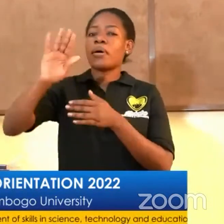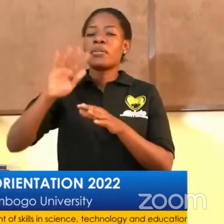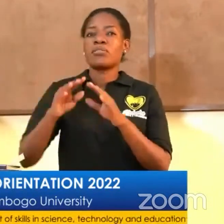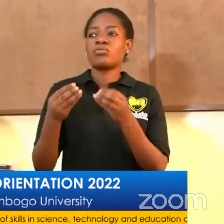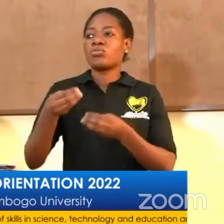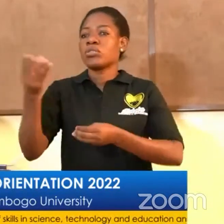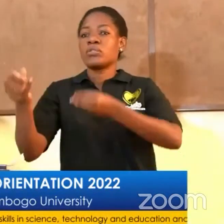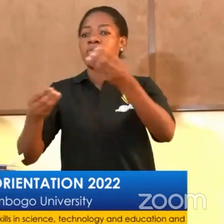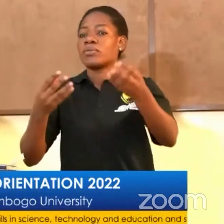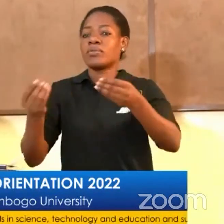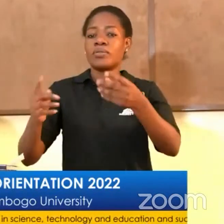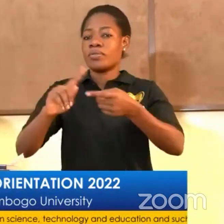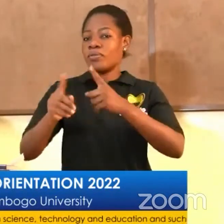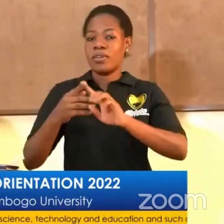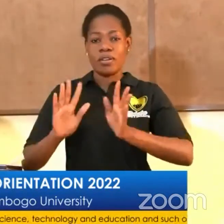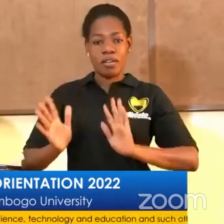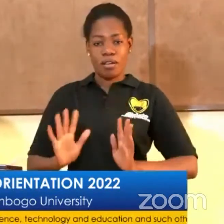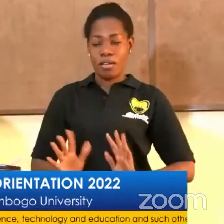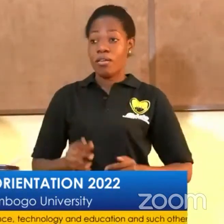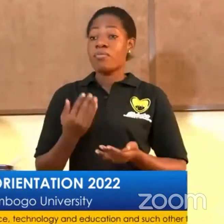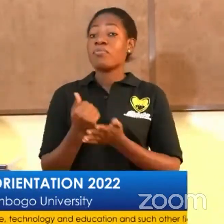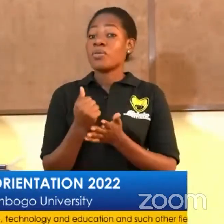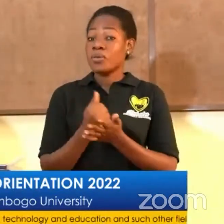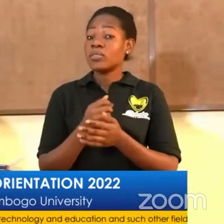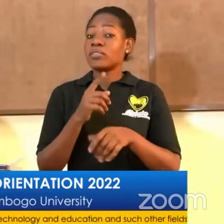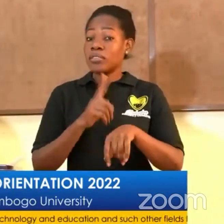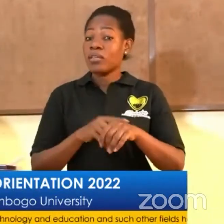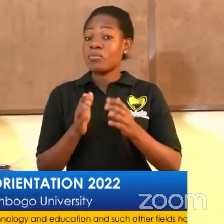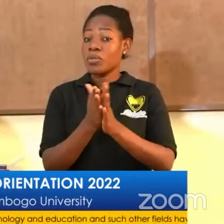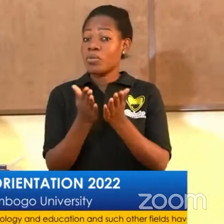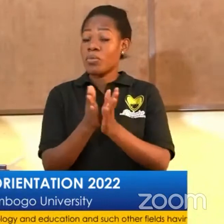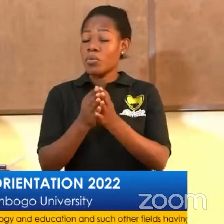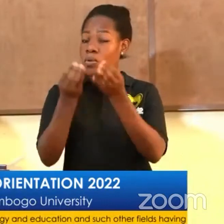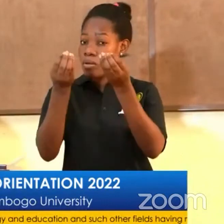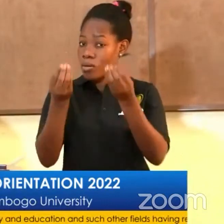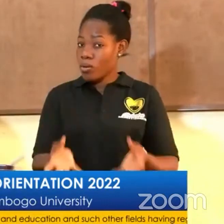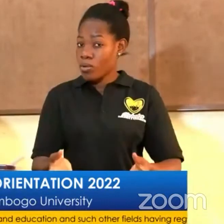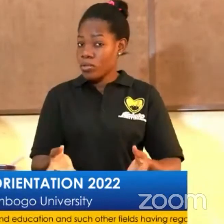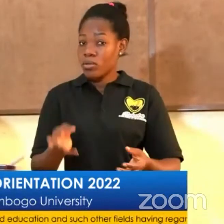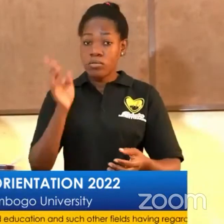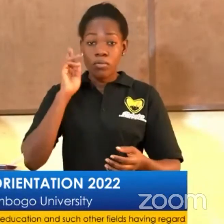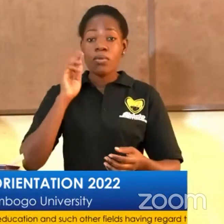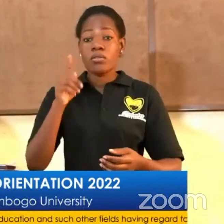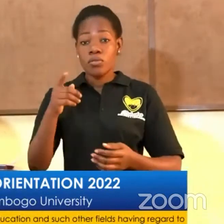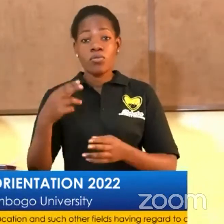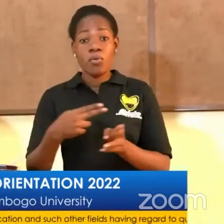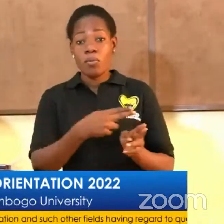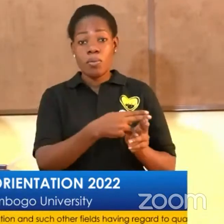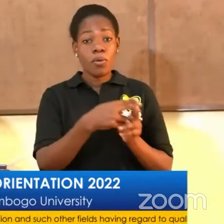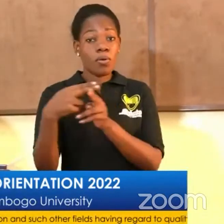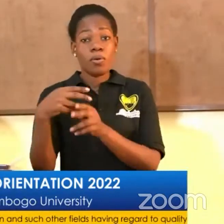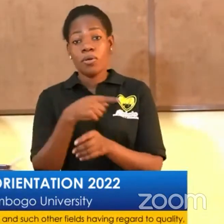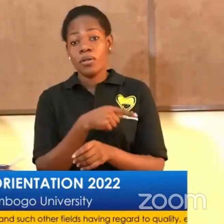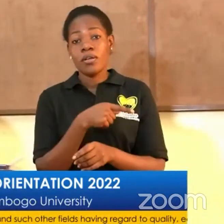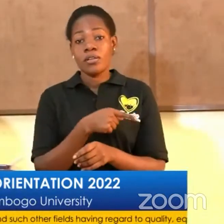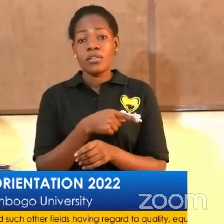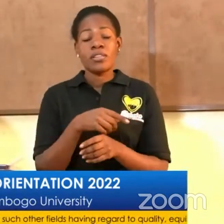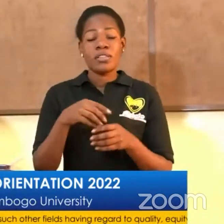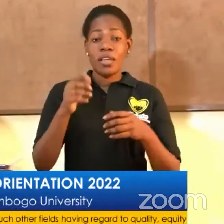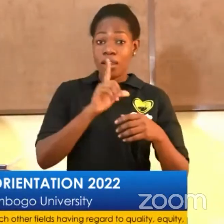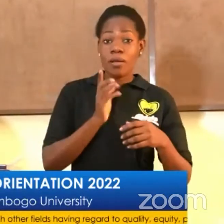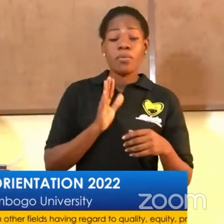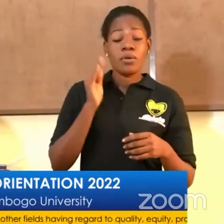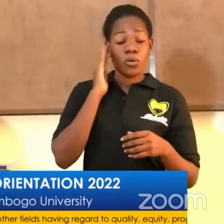friends. Because the moment the books get lost and you are the person who borrowed them, the library knows you and you